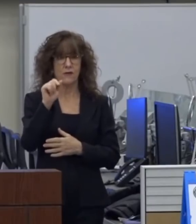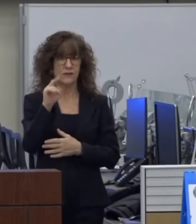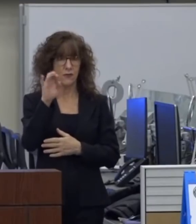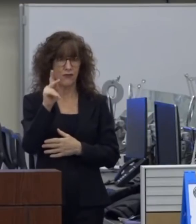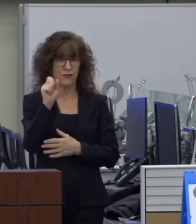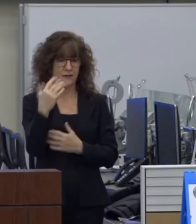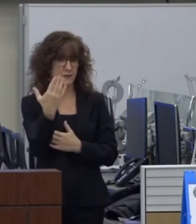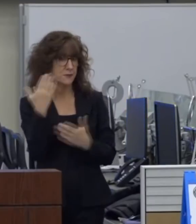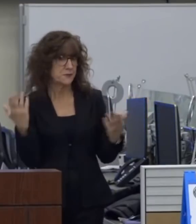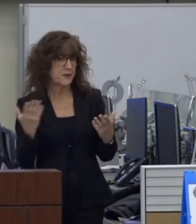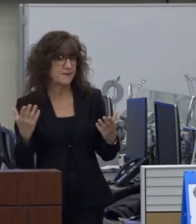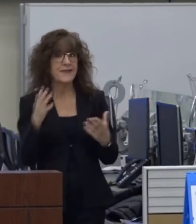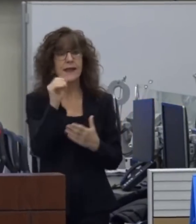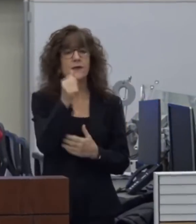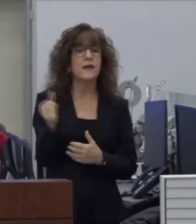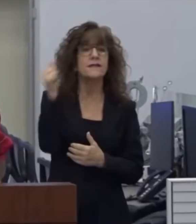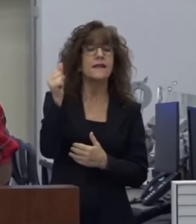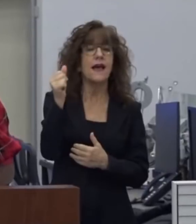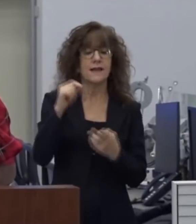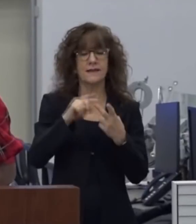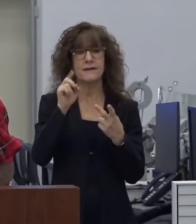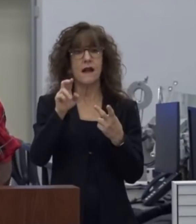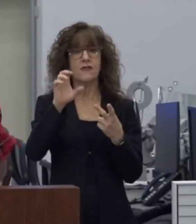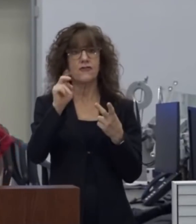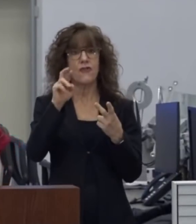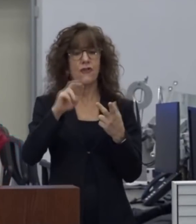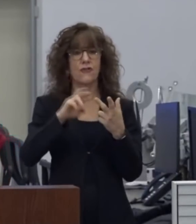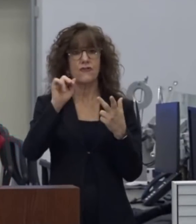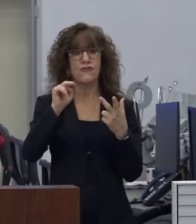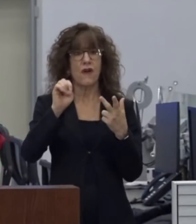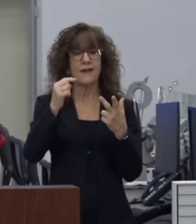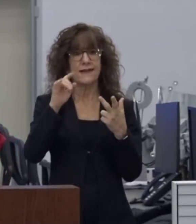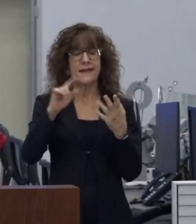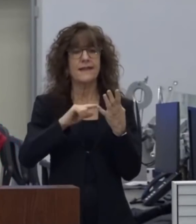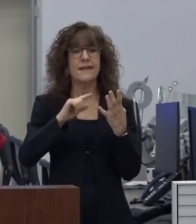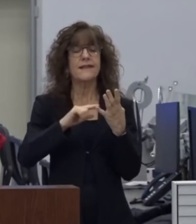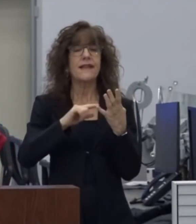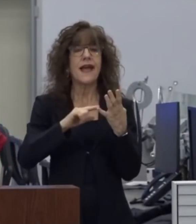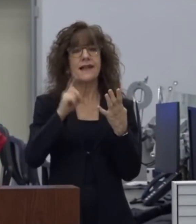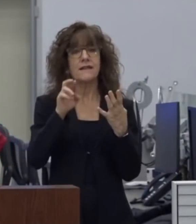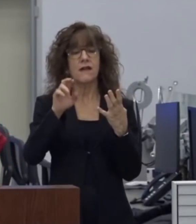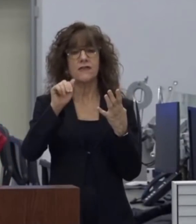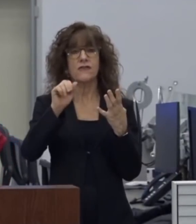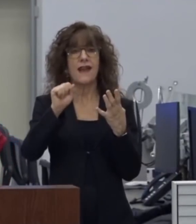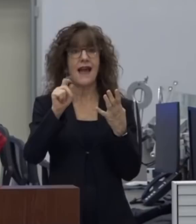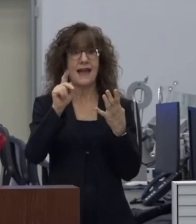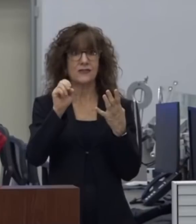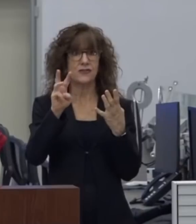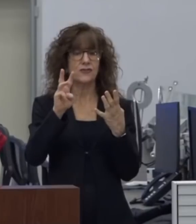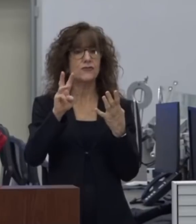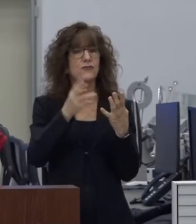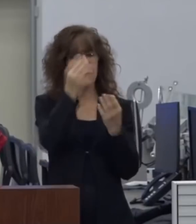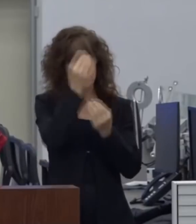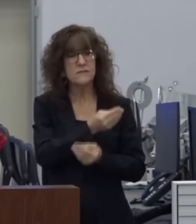This morning, the County Executive, Dr. Carter, Ronnie Gill, our Director of OEM, and Dr. Askew are going to bring some critical updates